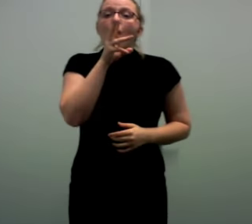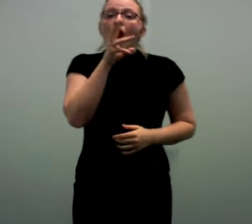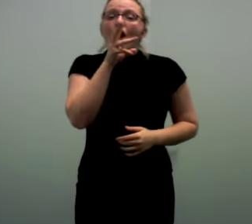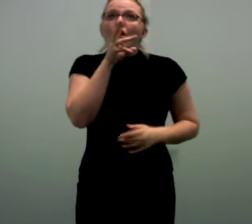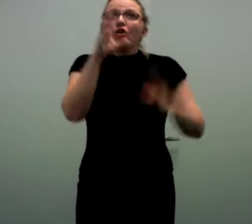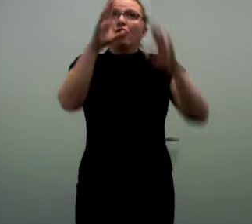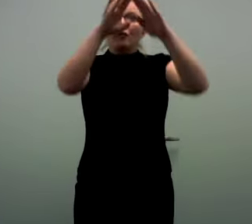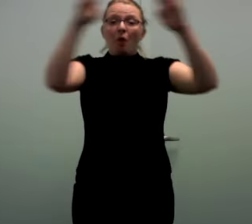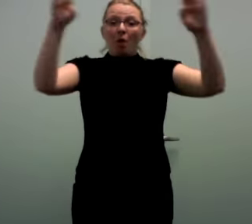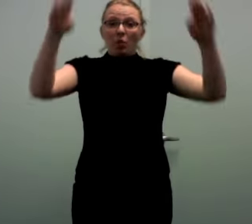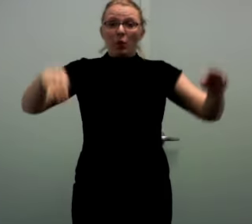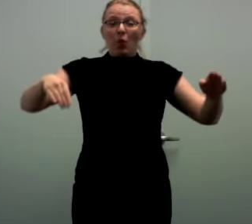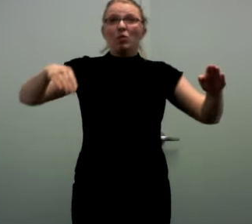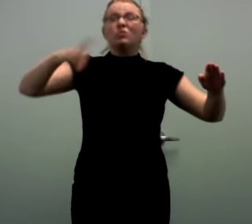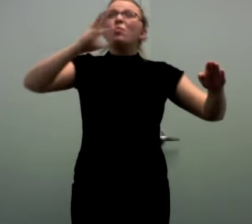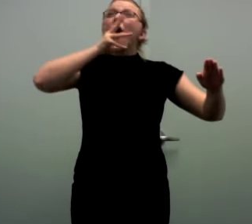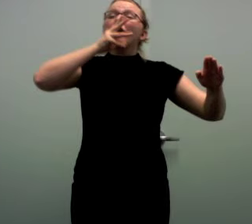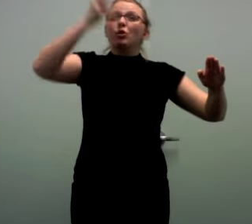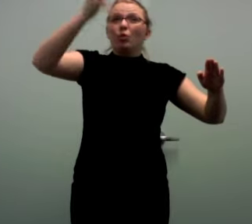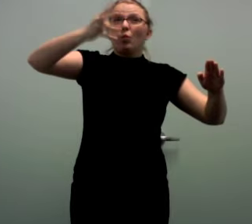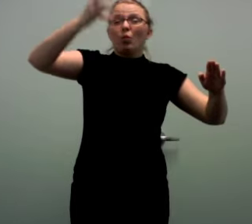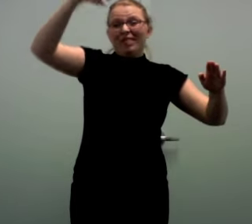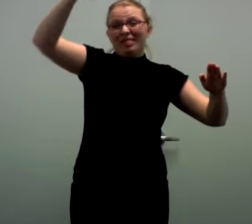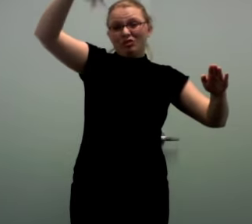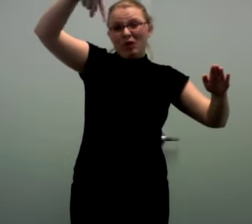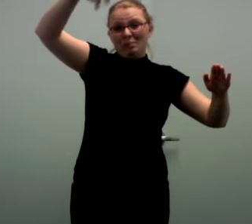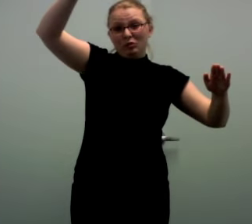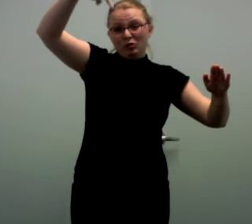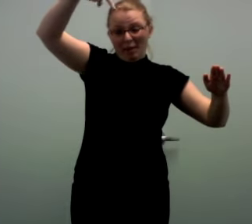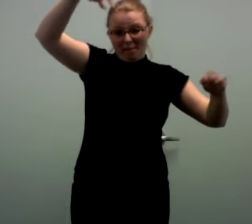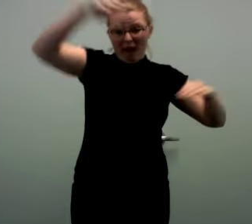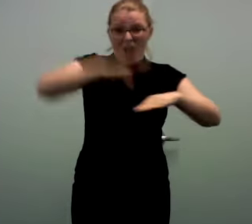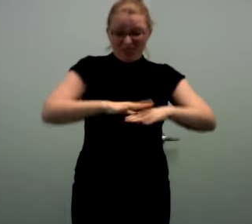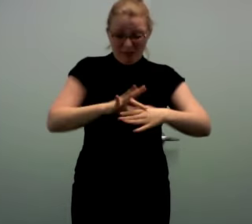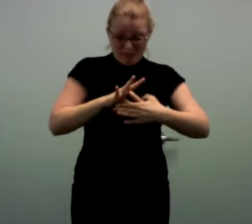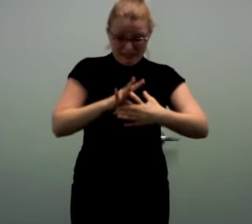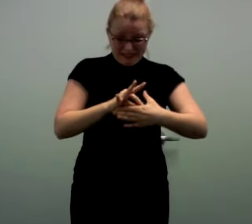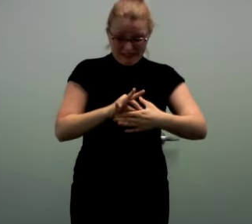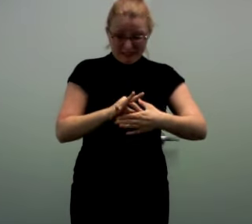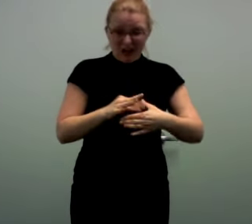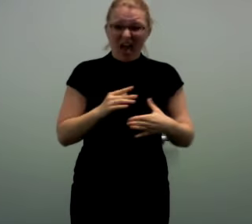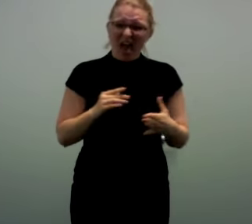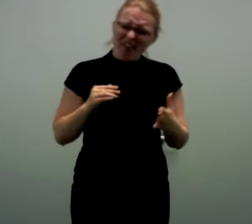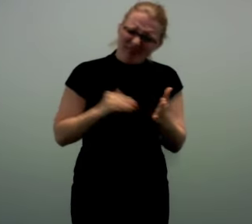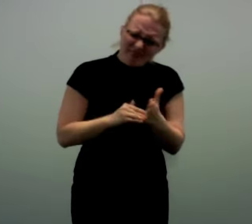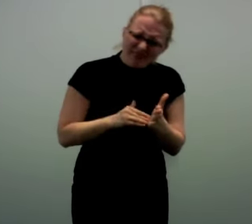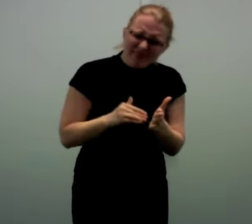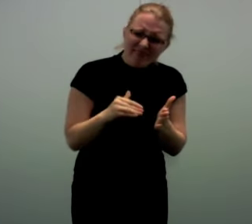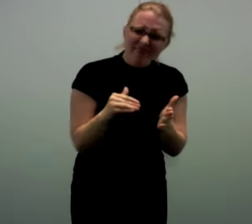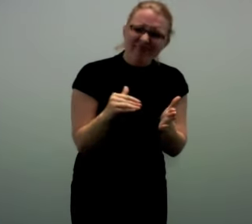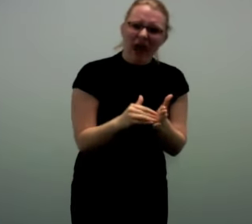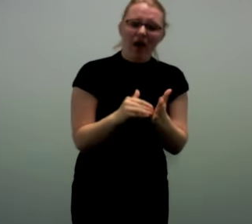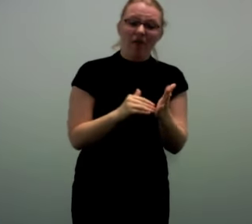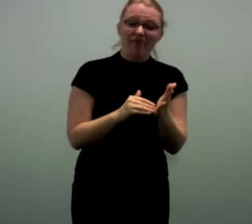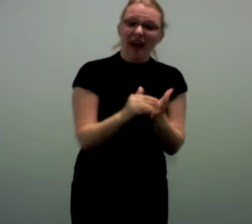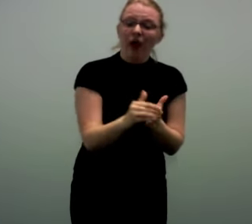roofs would drip over it. And thousands of rats would race about